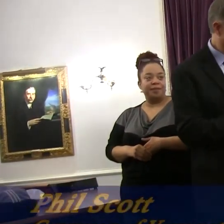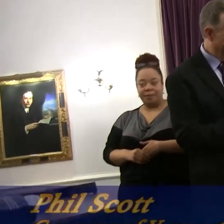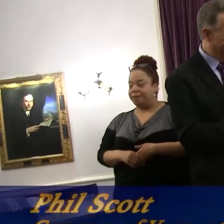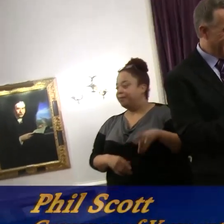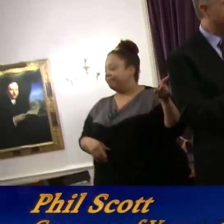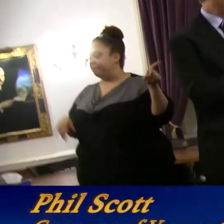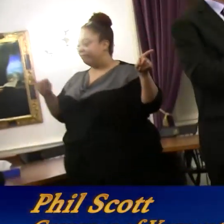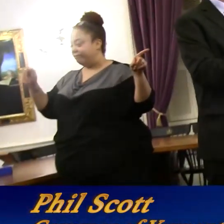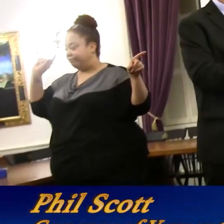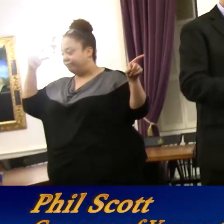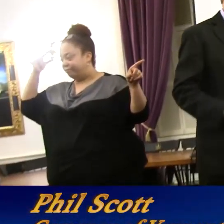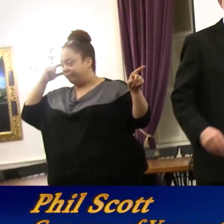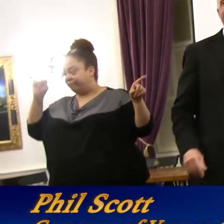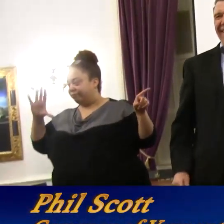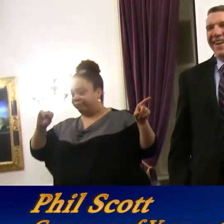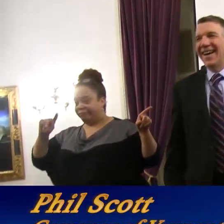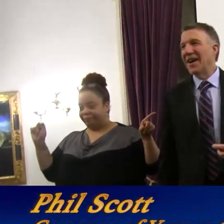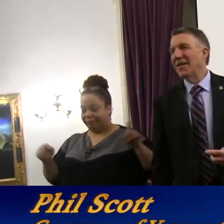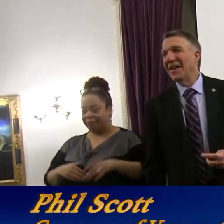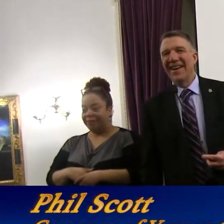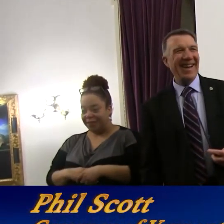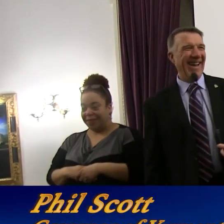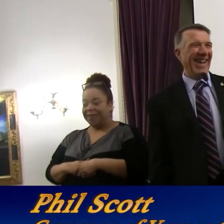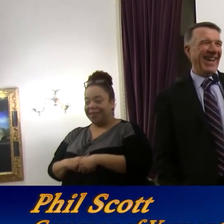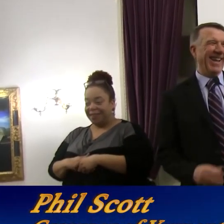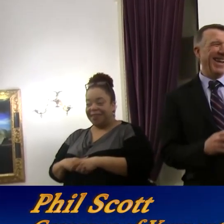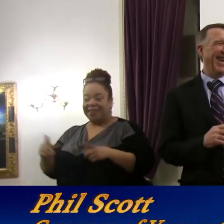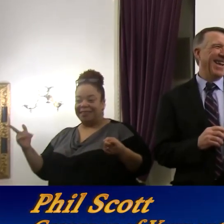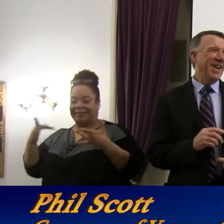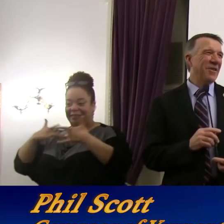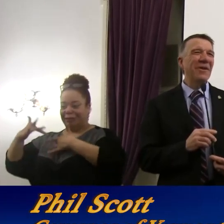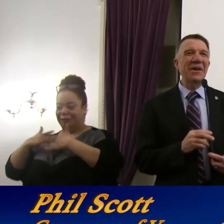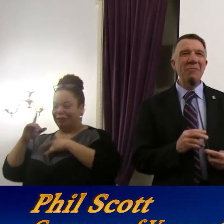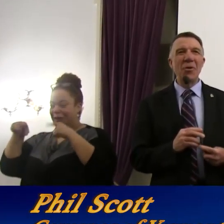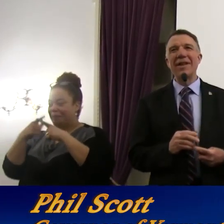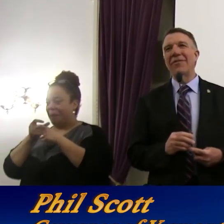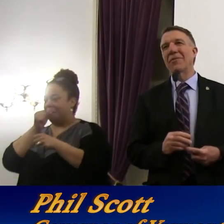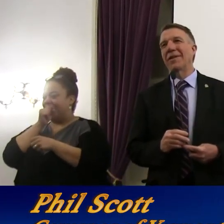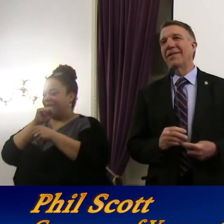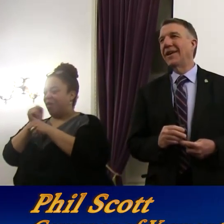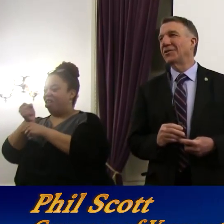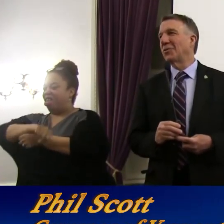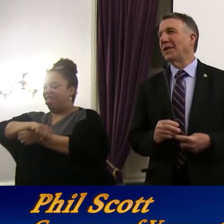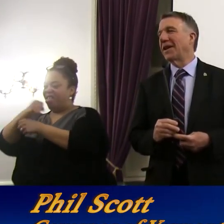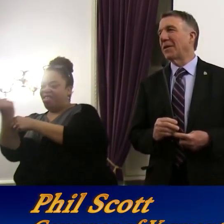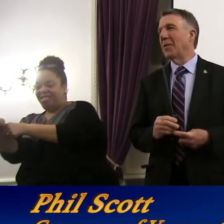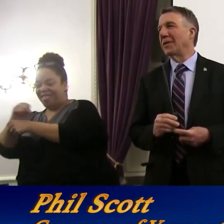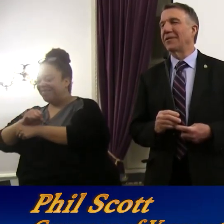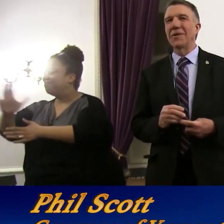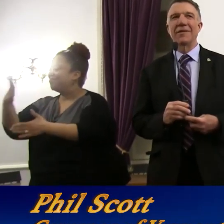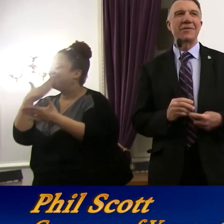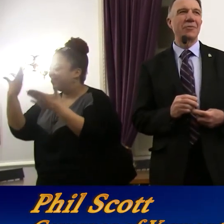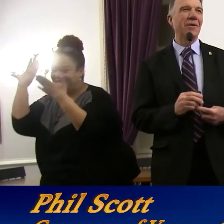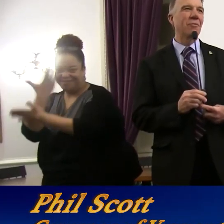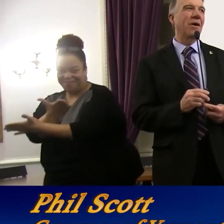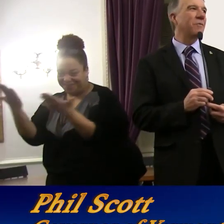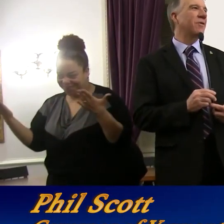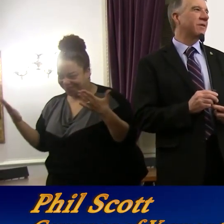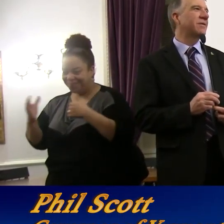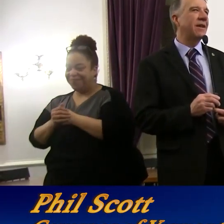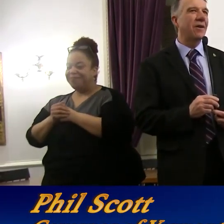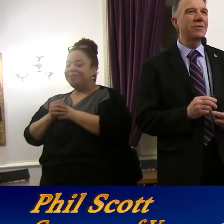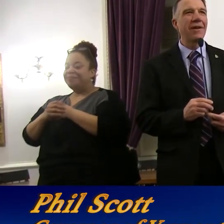see that's how you've broken pretty okay it's on the record well good morning everyone I just want to take a moment to to really